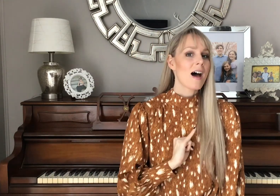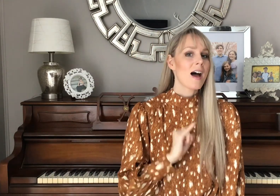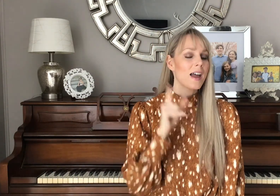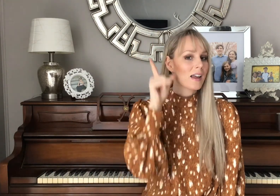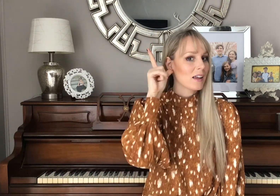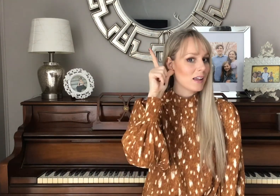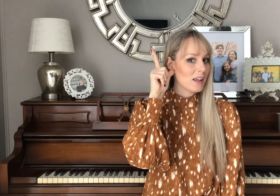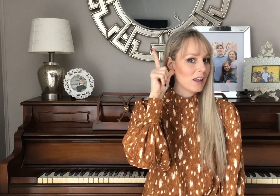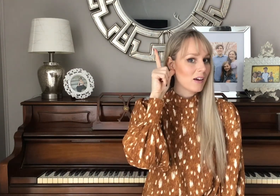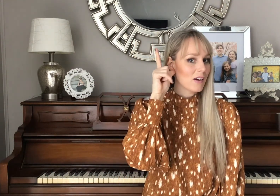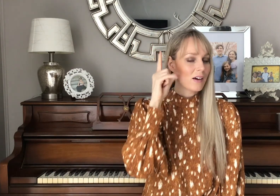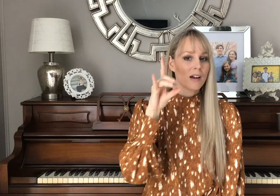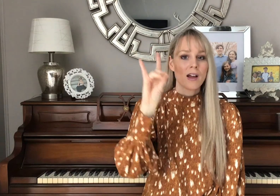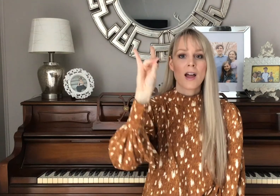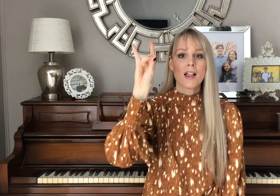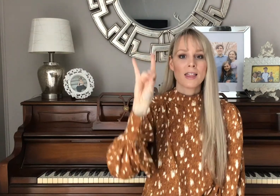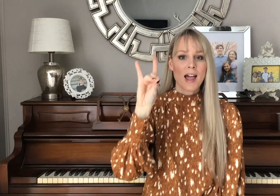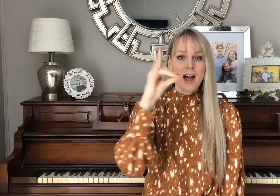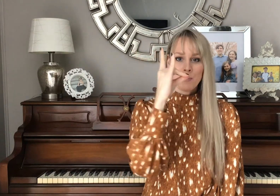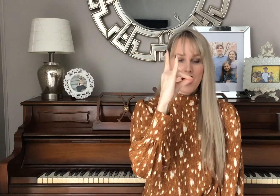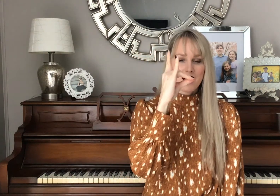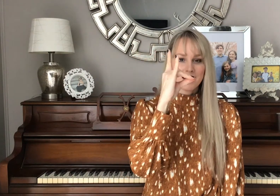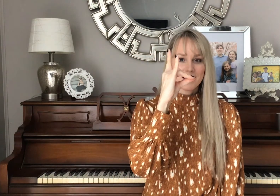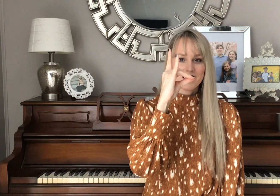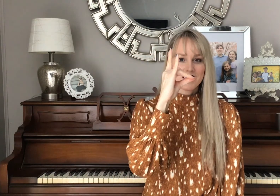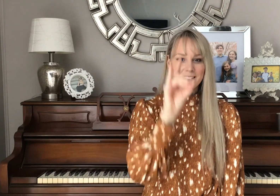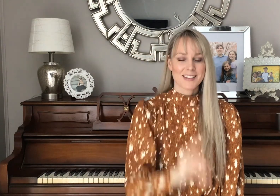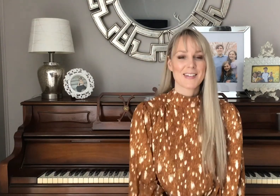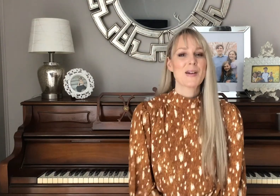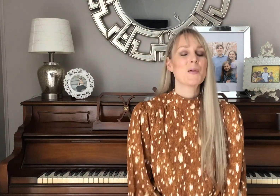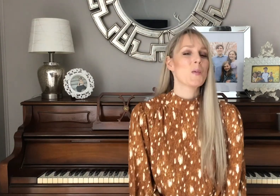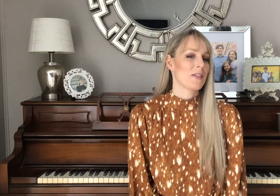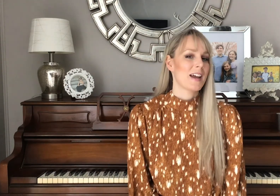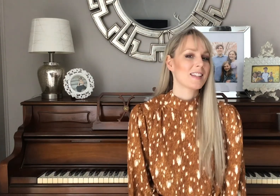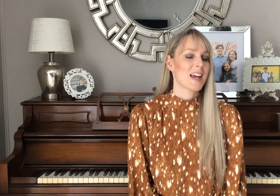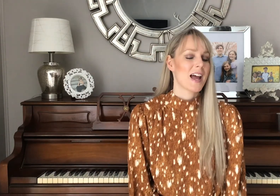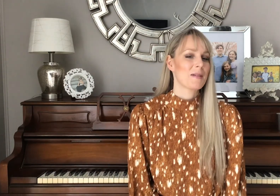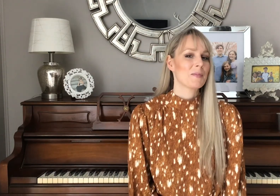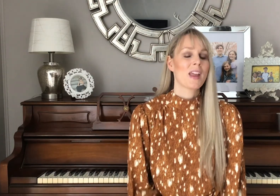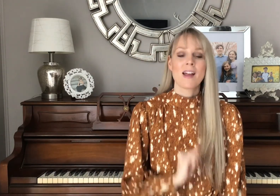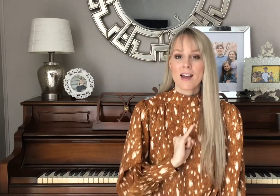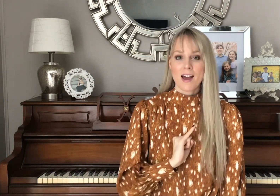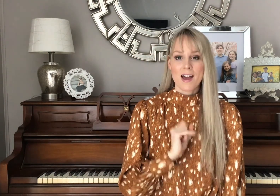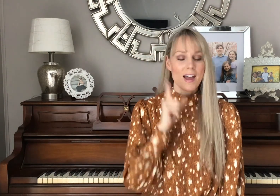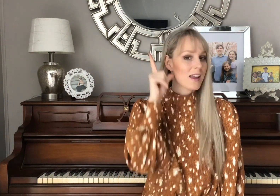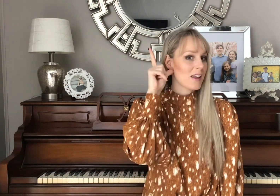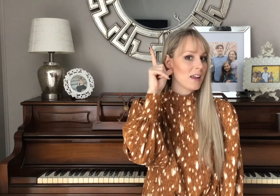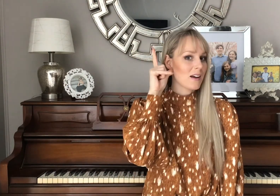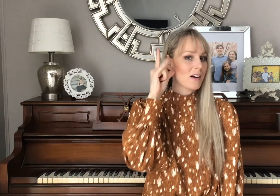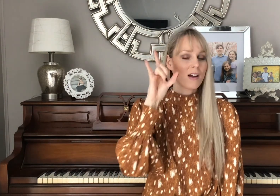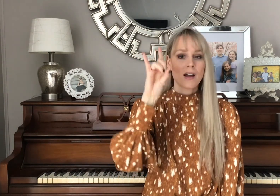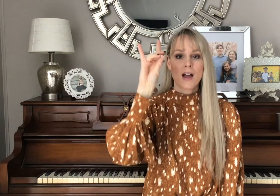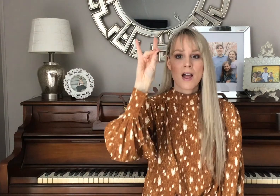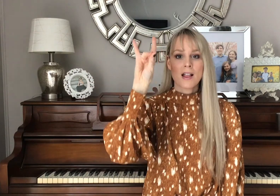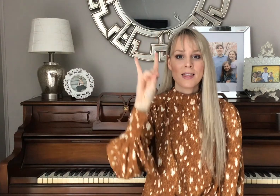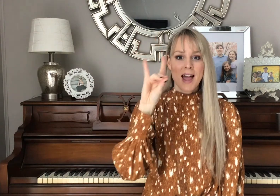I hear llama. One last time. I hear